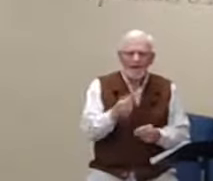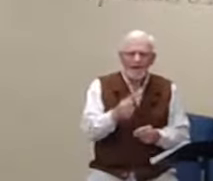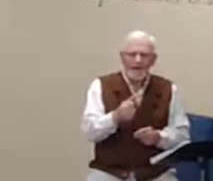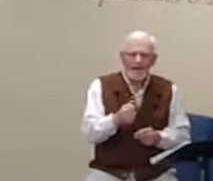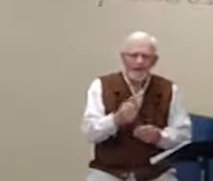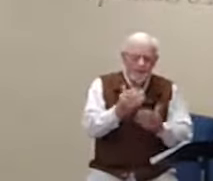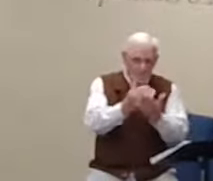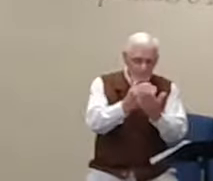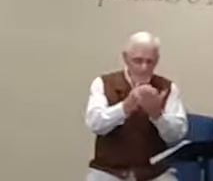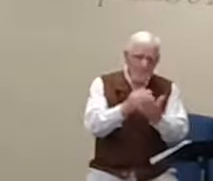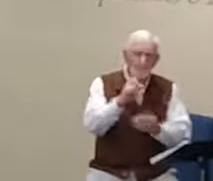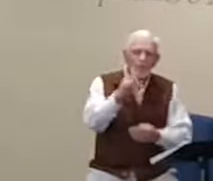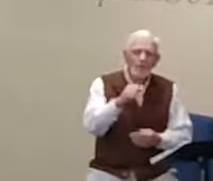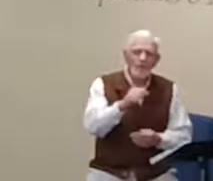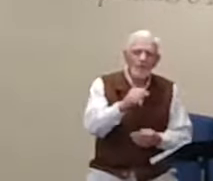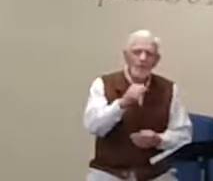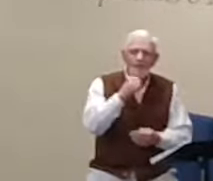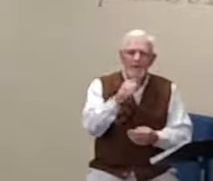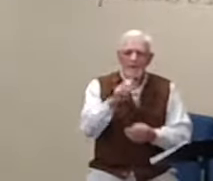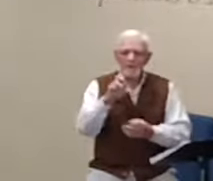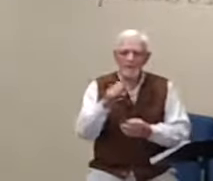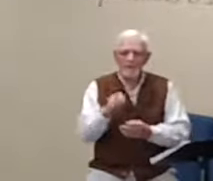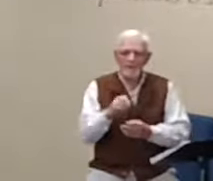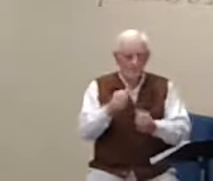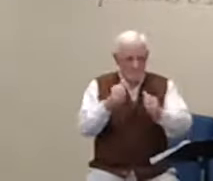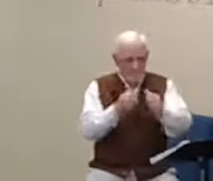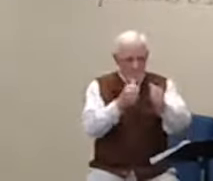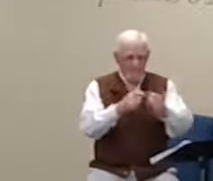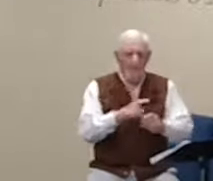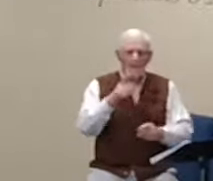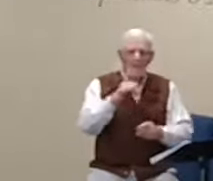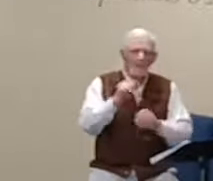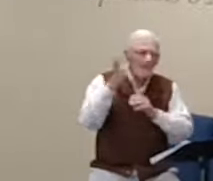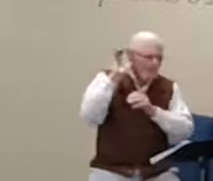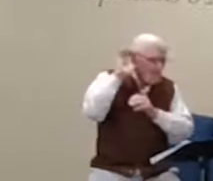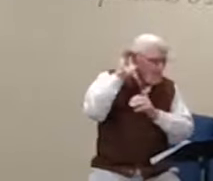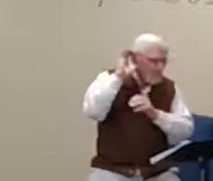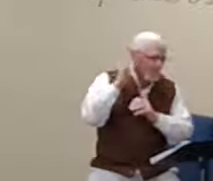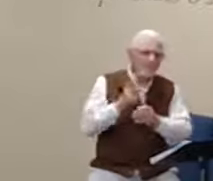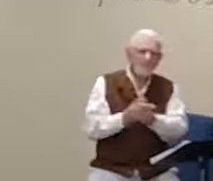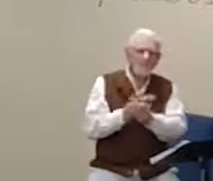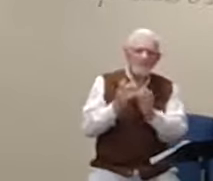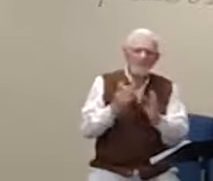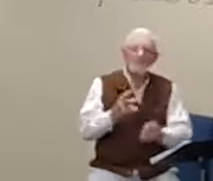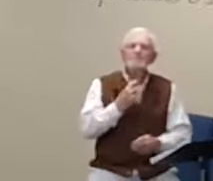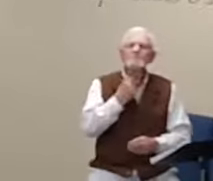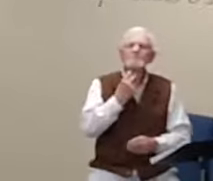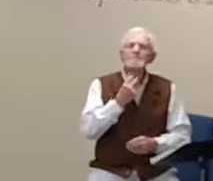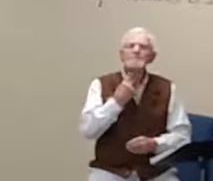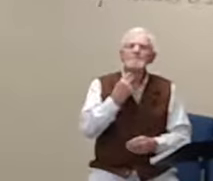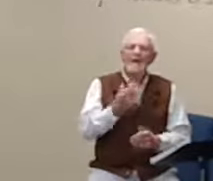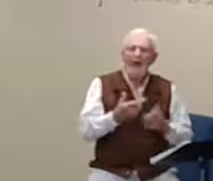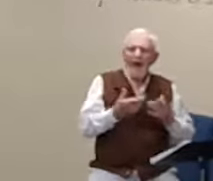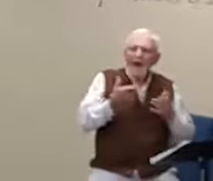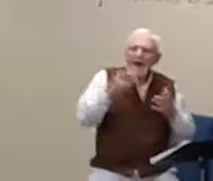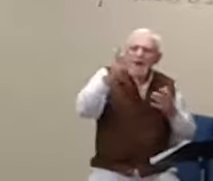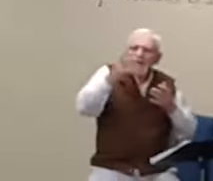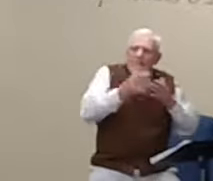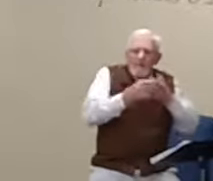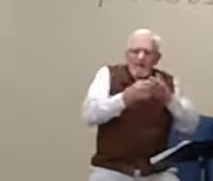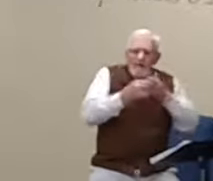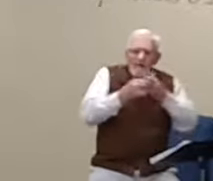listing a bunch of do's and don'ts and following those. Following the Lord is listening to the shepherd's voice. Amen. And letting him lead and guide